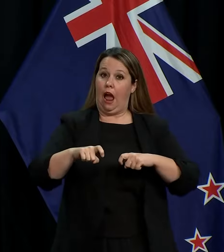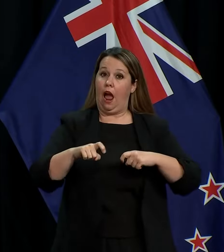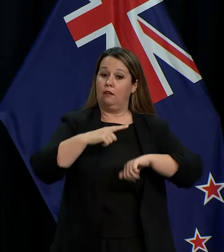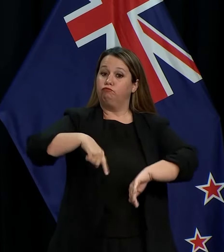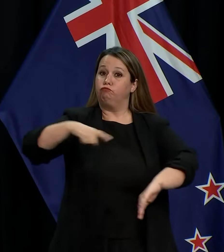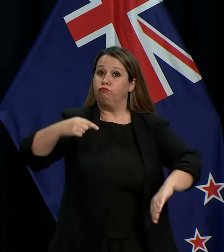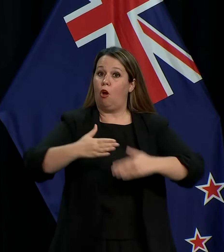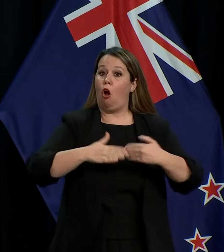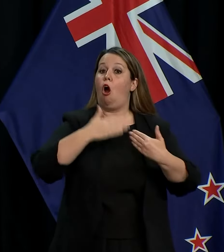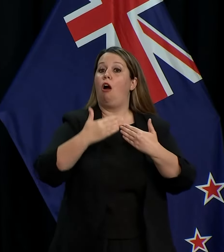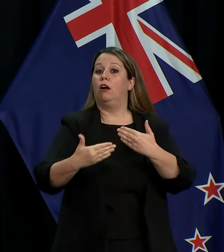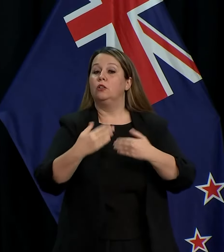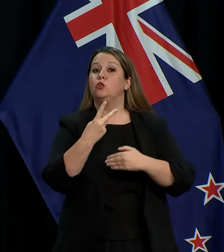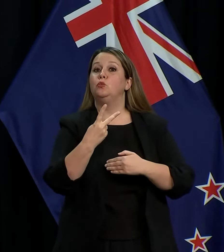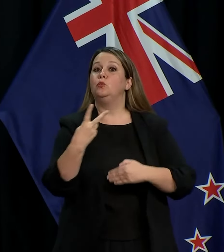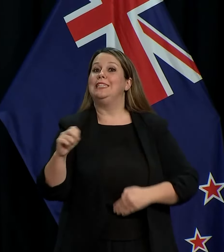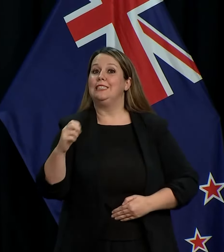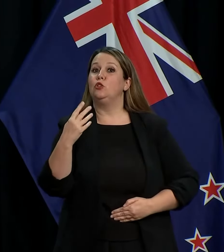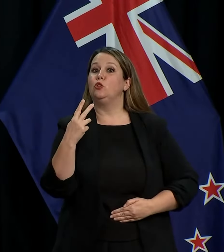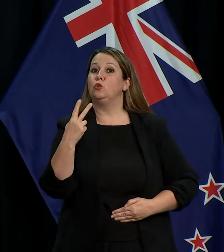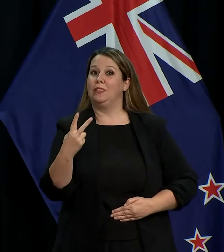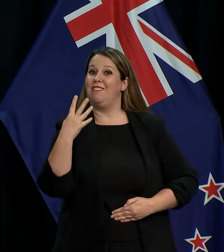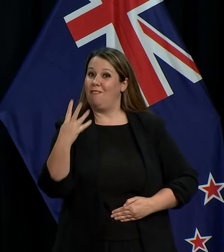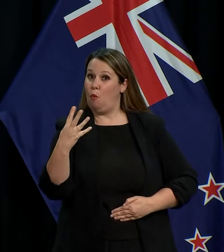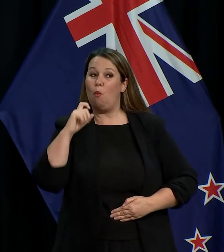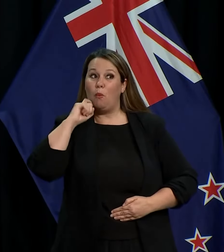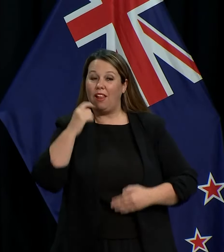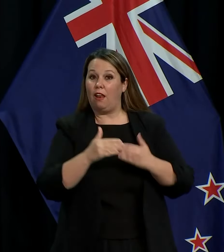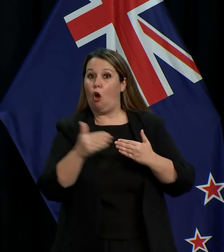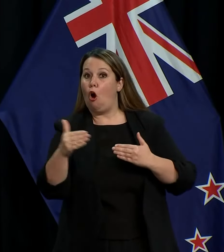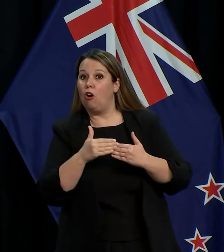There's a lot of water to go under the bridge, and for